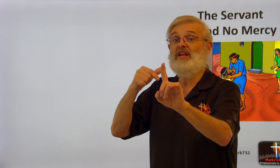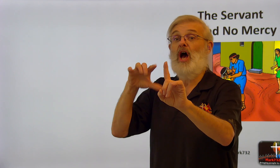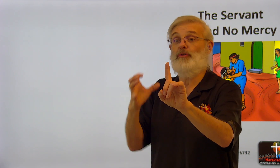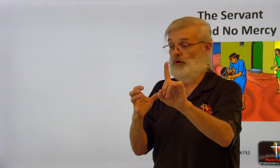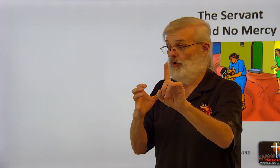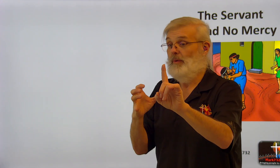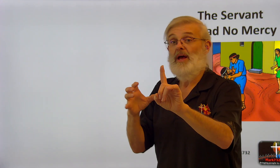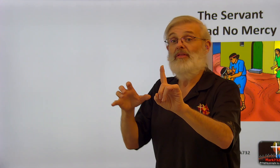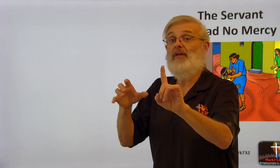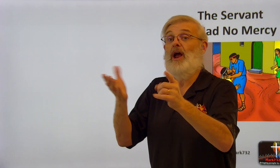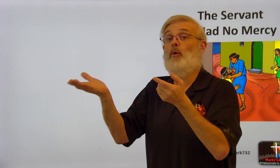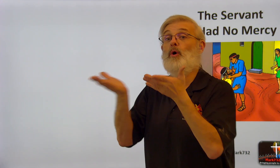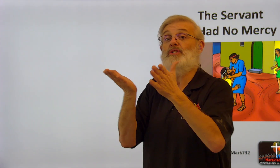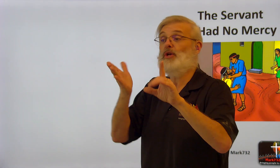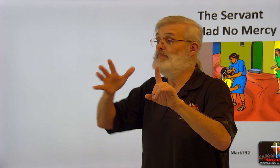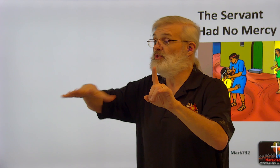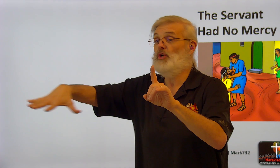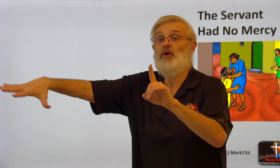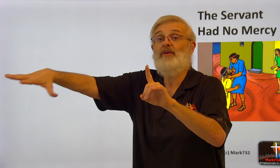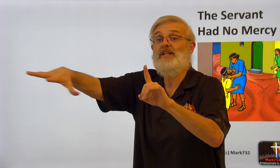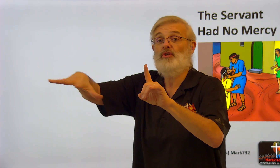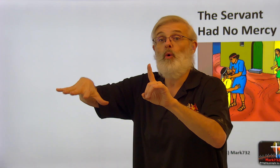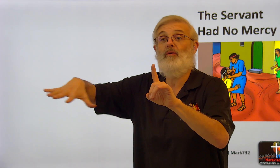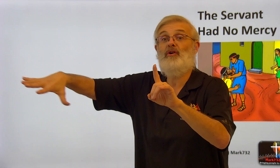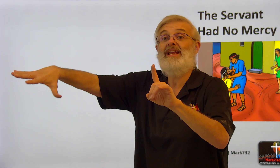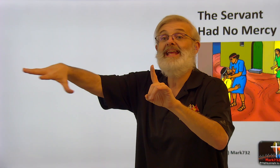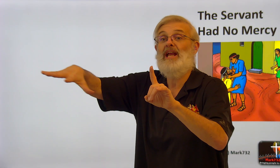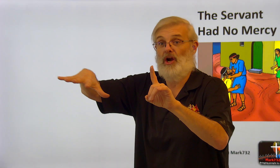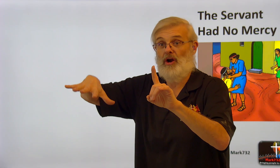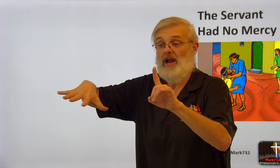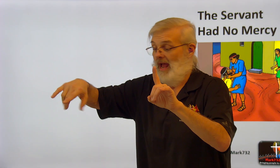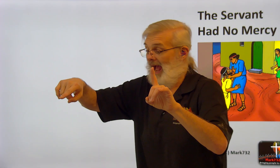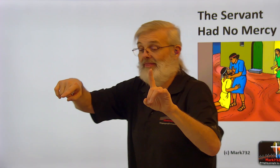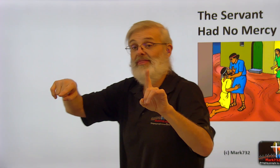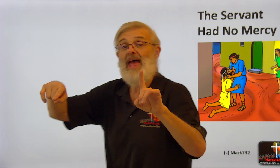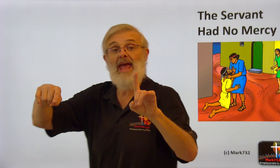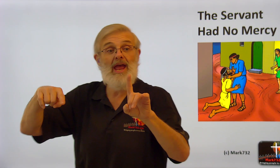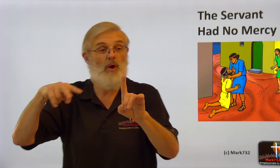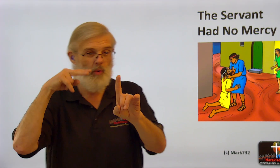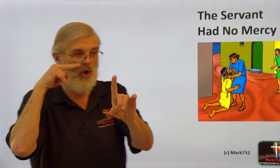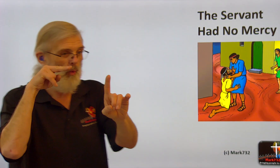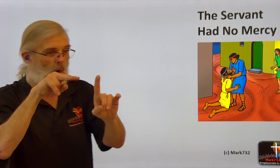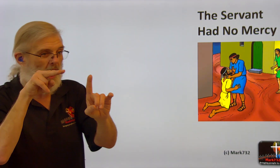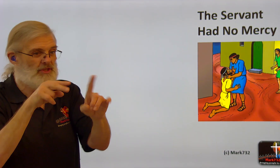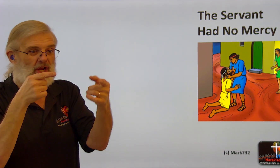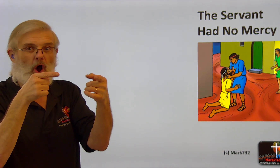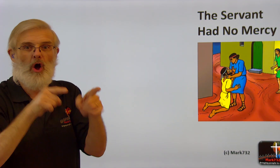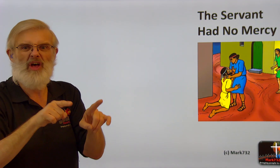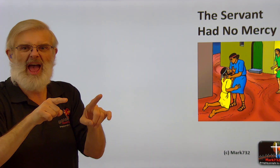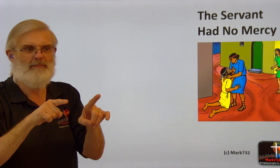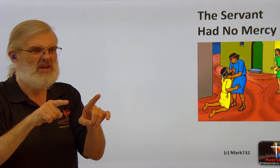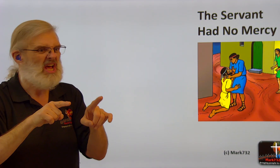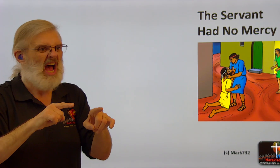another group. There were some servants over here, and they were watching all that happen, and